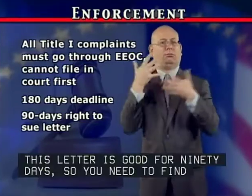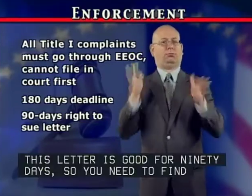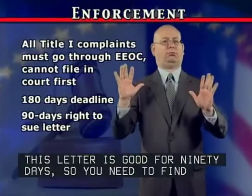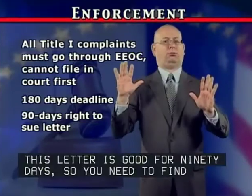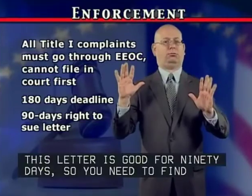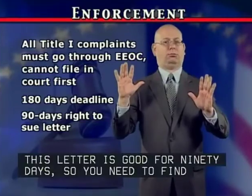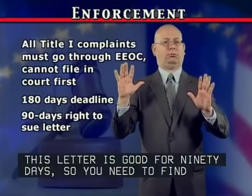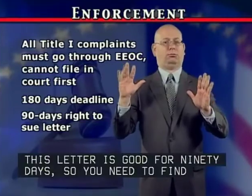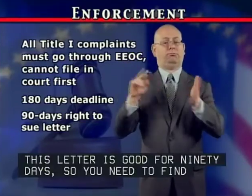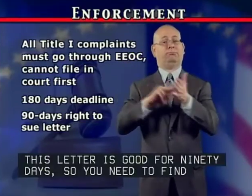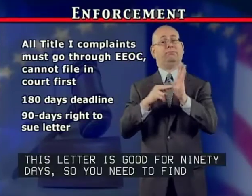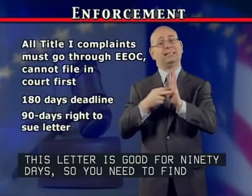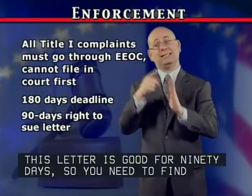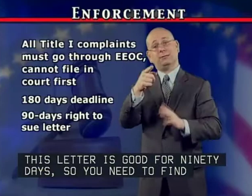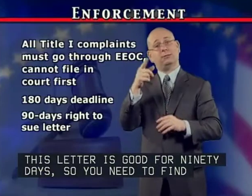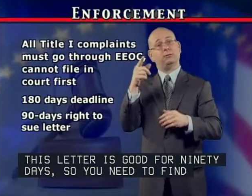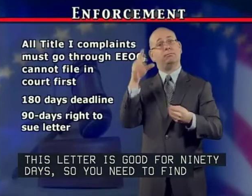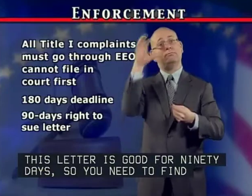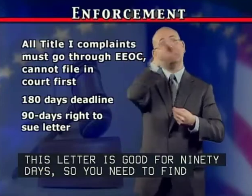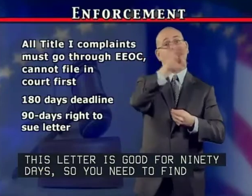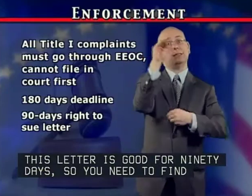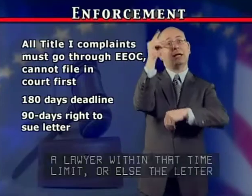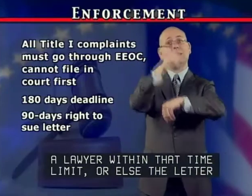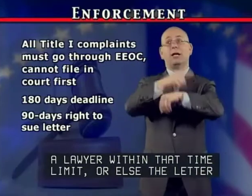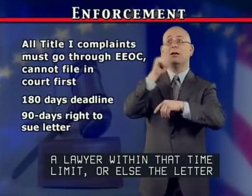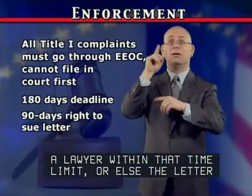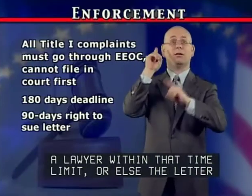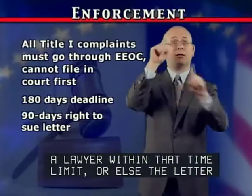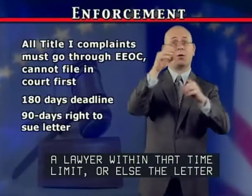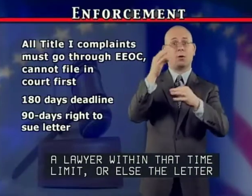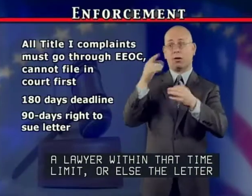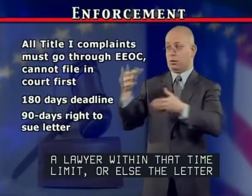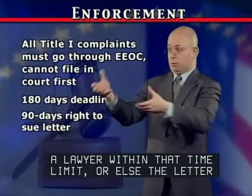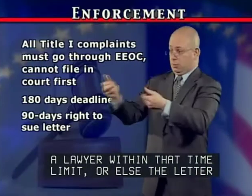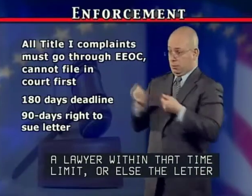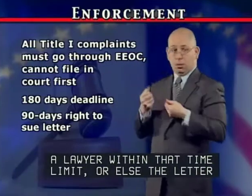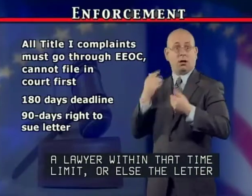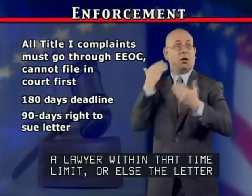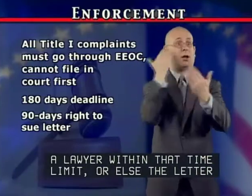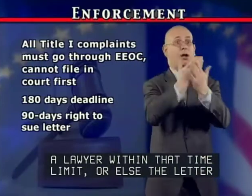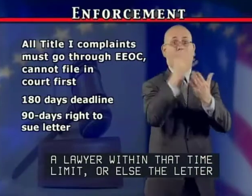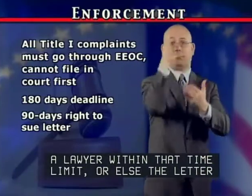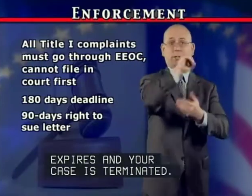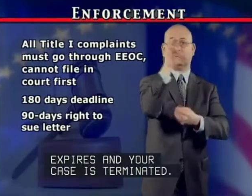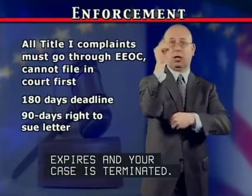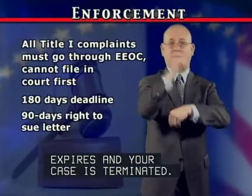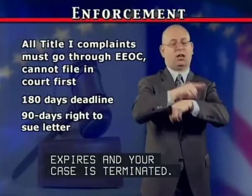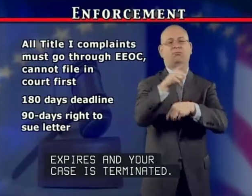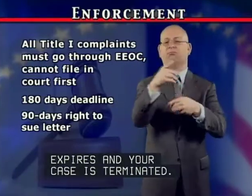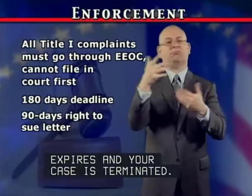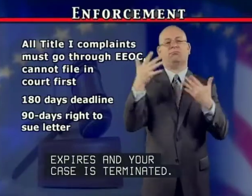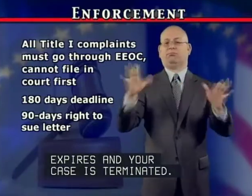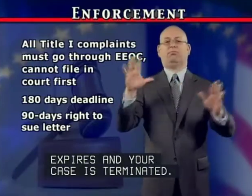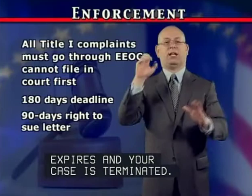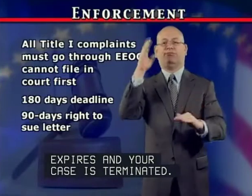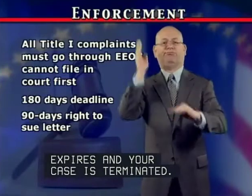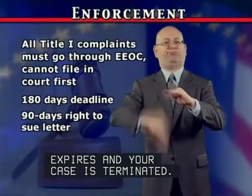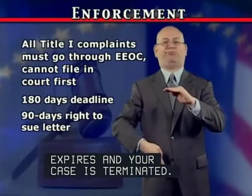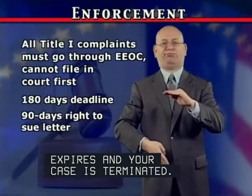This letter is good for 90 days, so you need to find a lawyer within that time limit, or else the letter expires and your case is